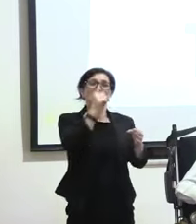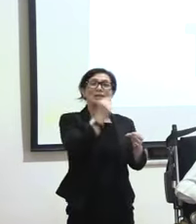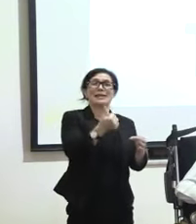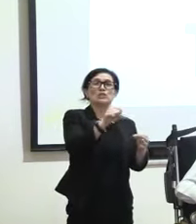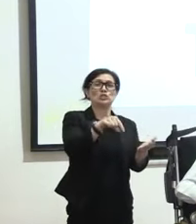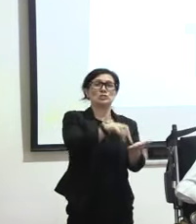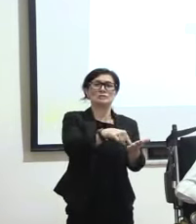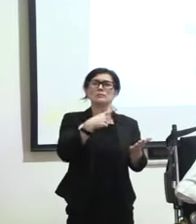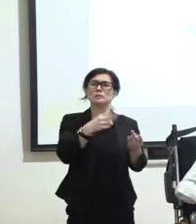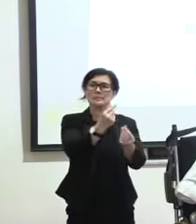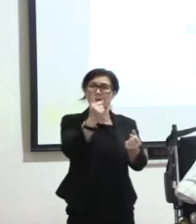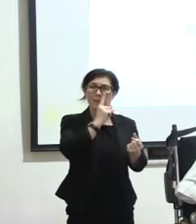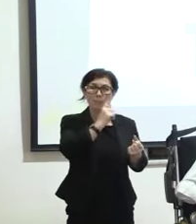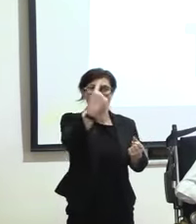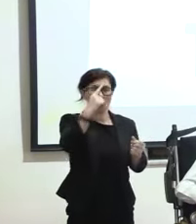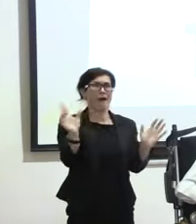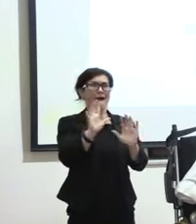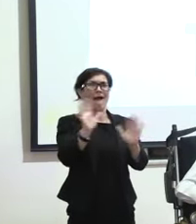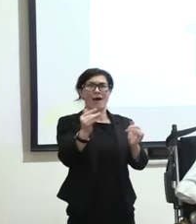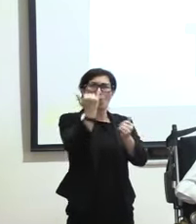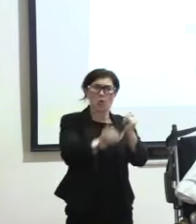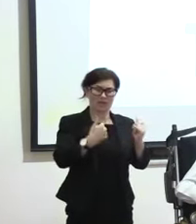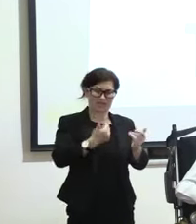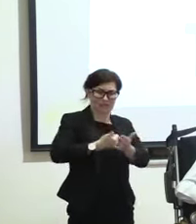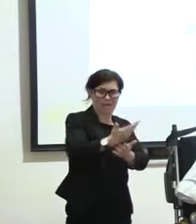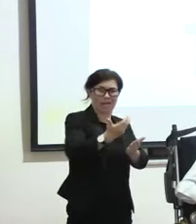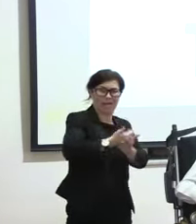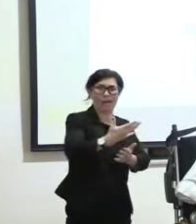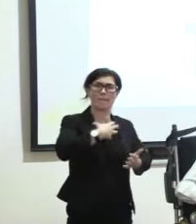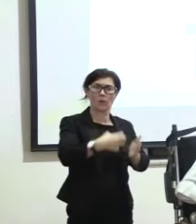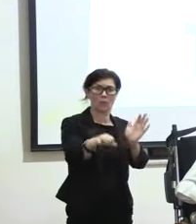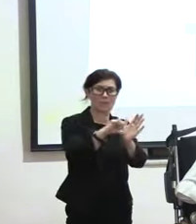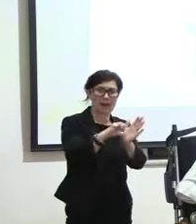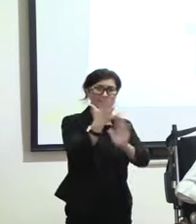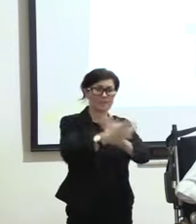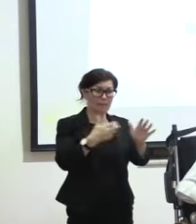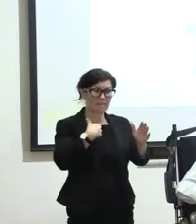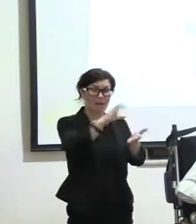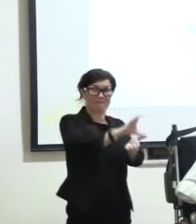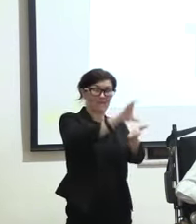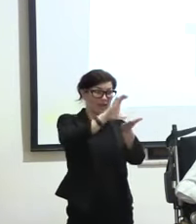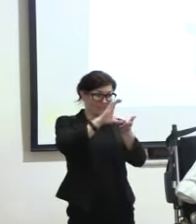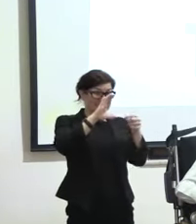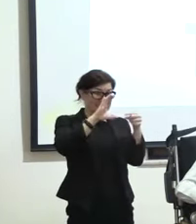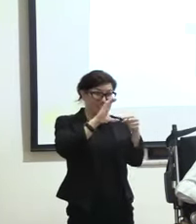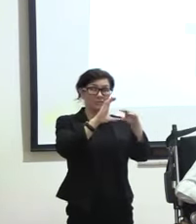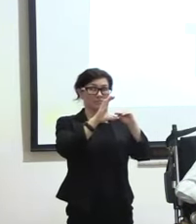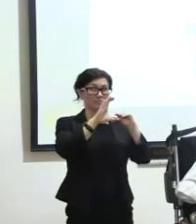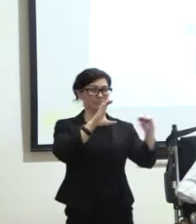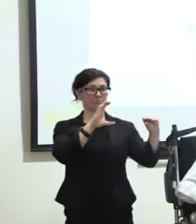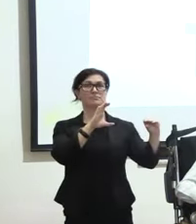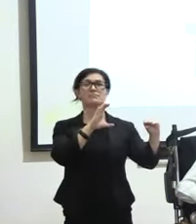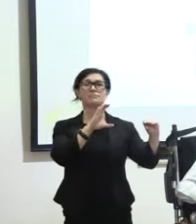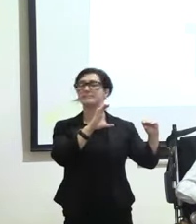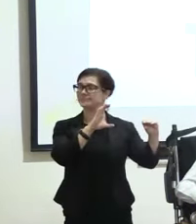use this method, it will cost them more money and it will eat into their usable funds in their plan. But no, that's not the